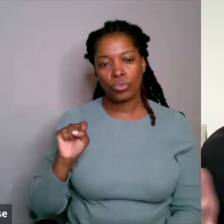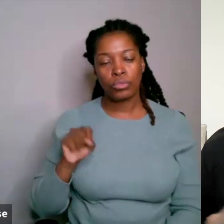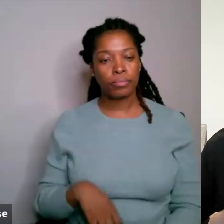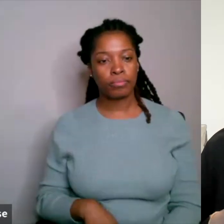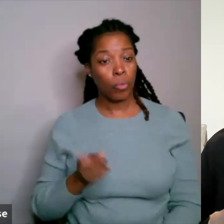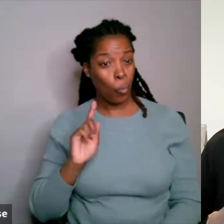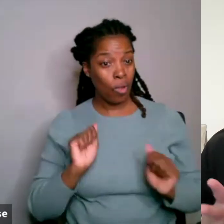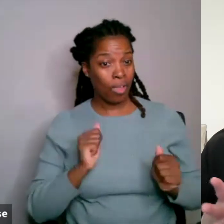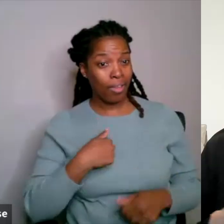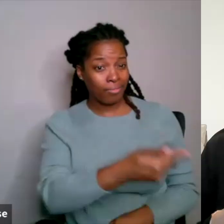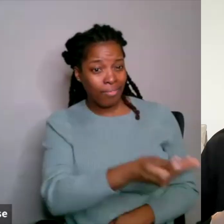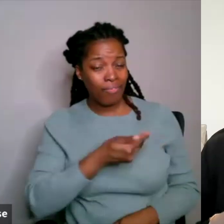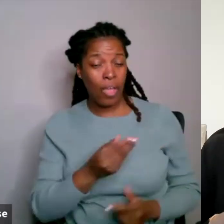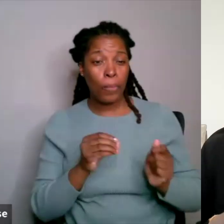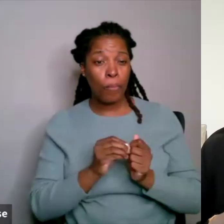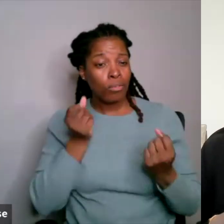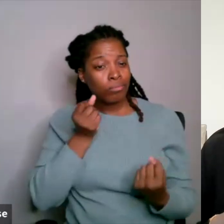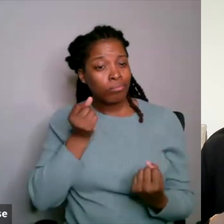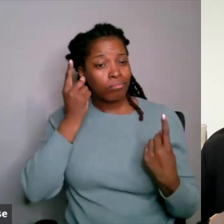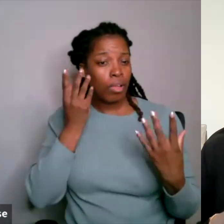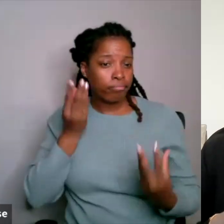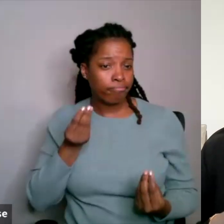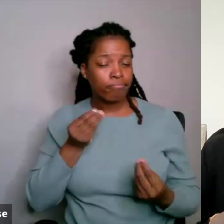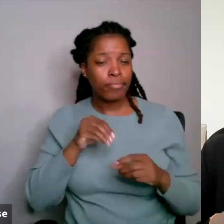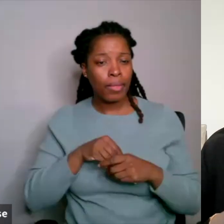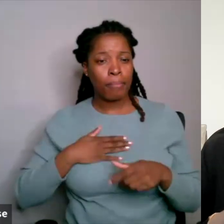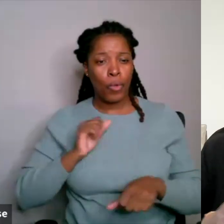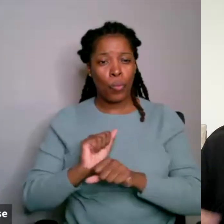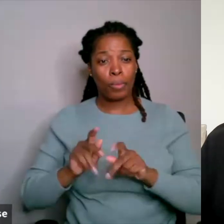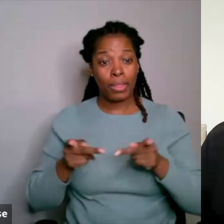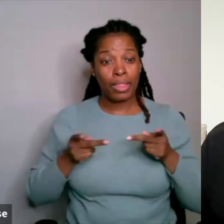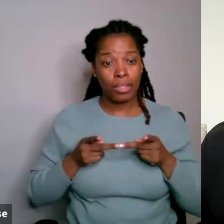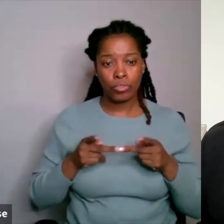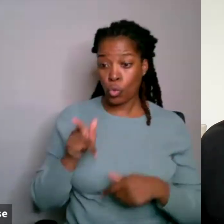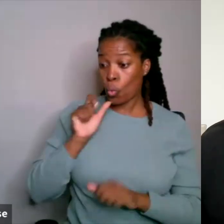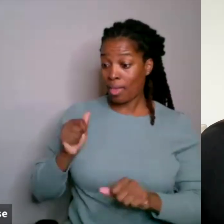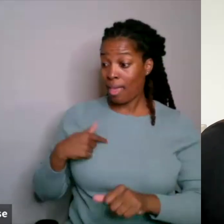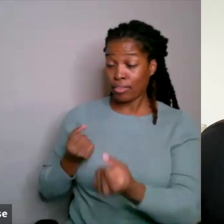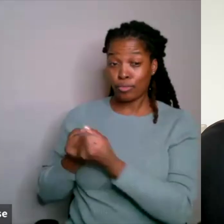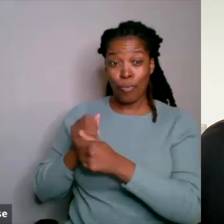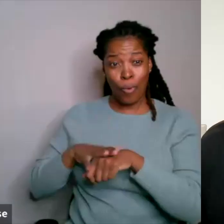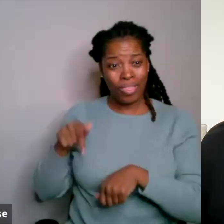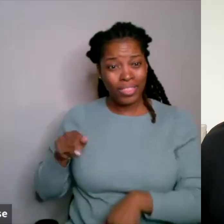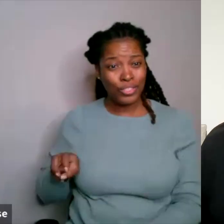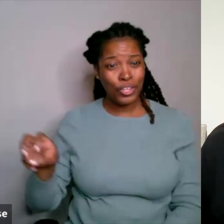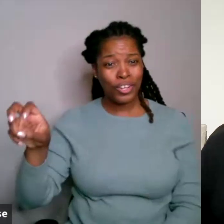workplace? Who can I support on this journey? Okay.